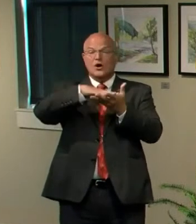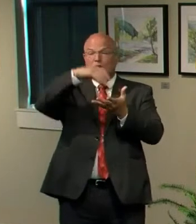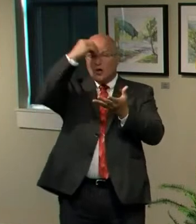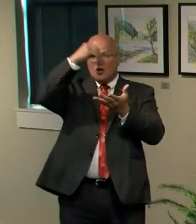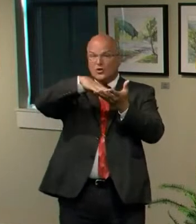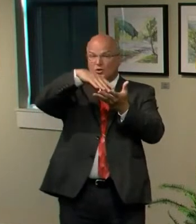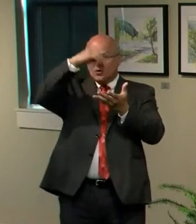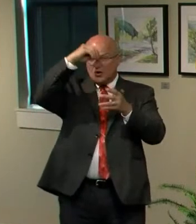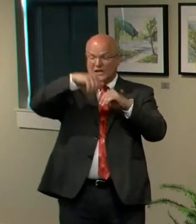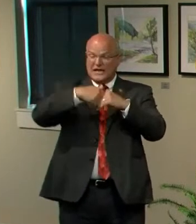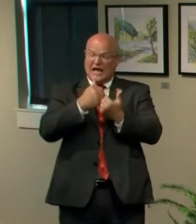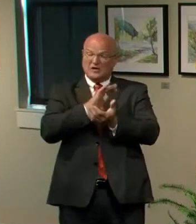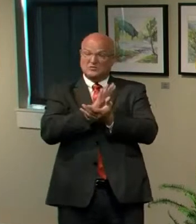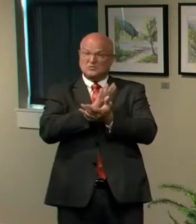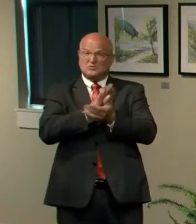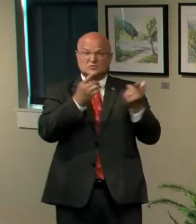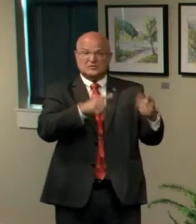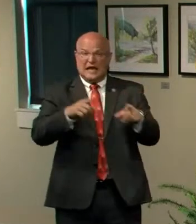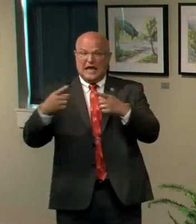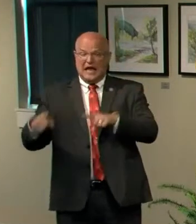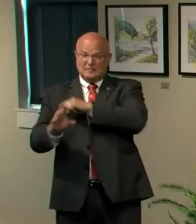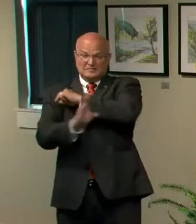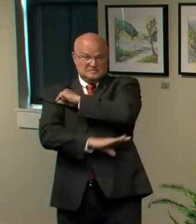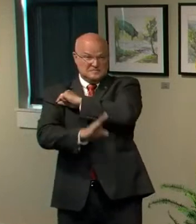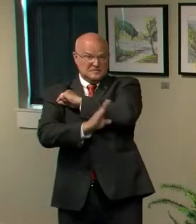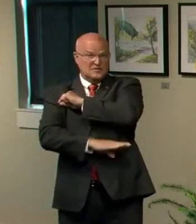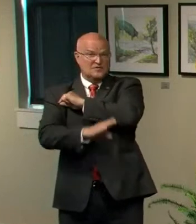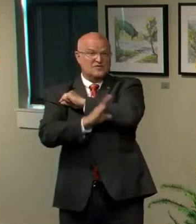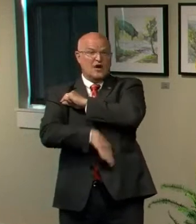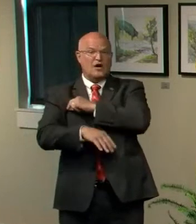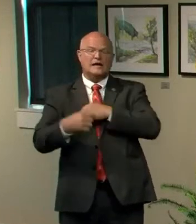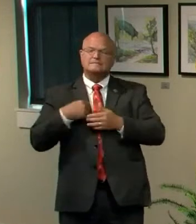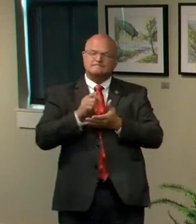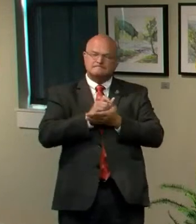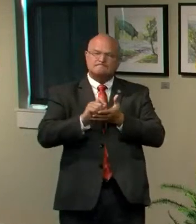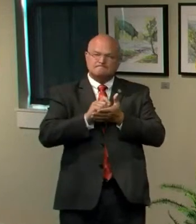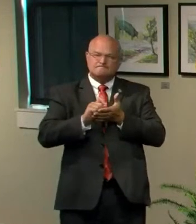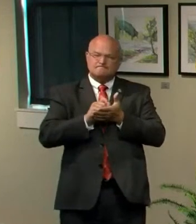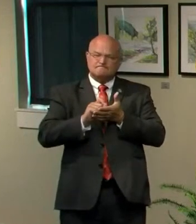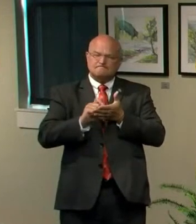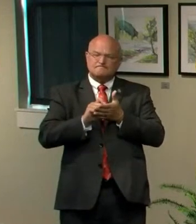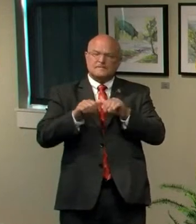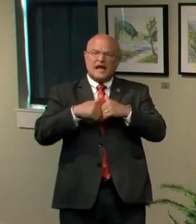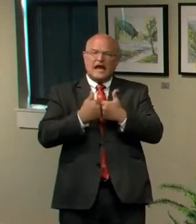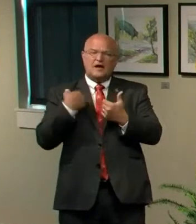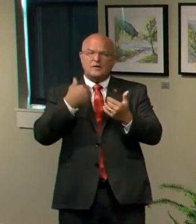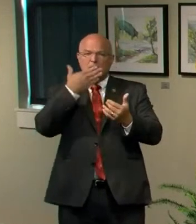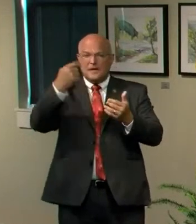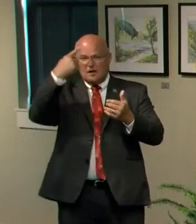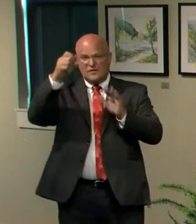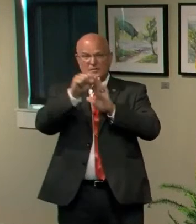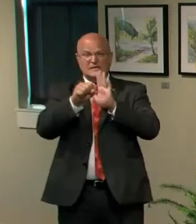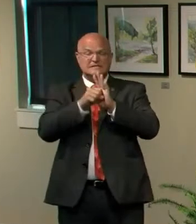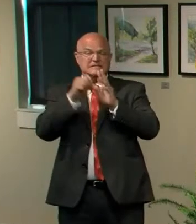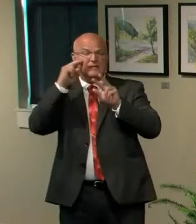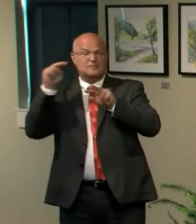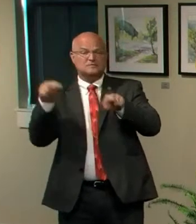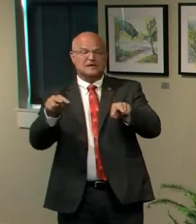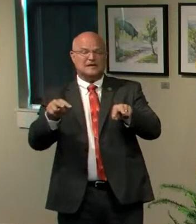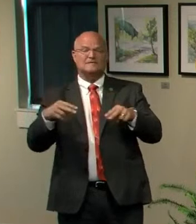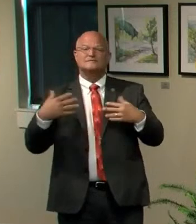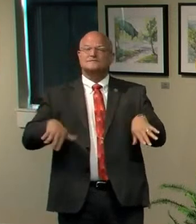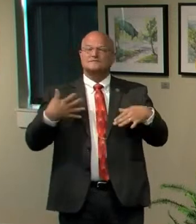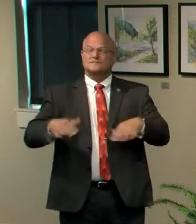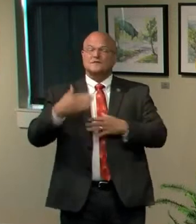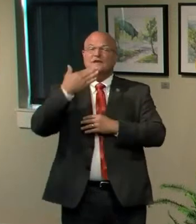school's going to be handled next year, taking notes as to how we can do better from a state perspective. So very